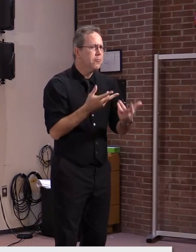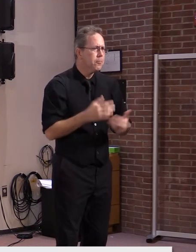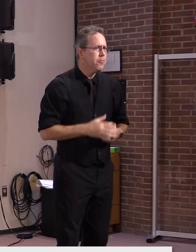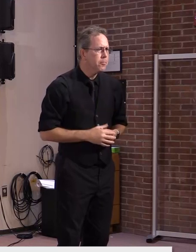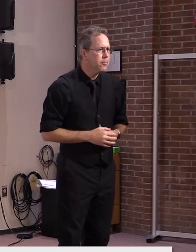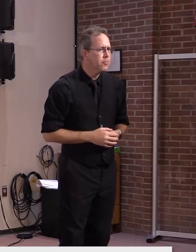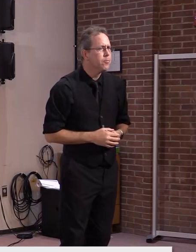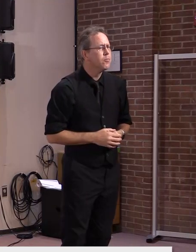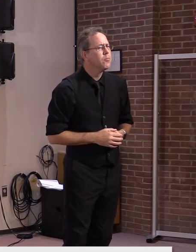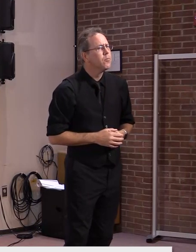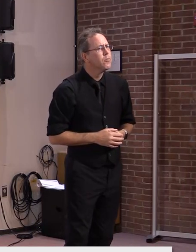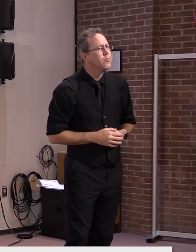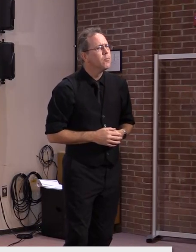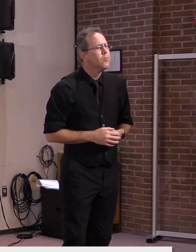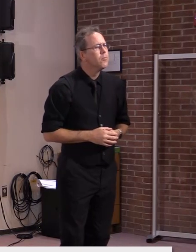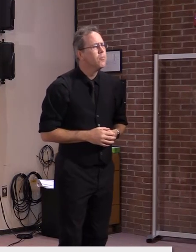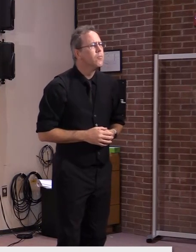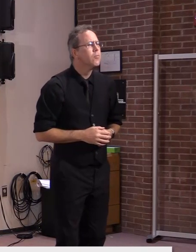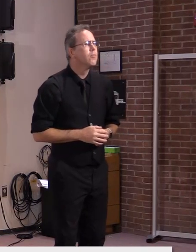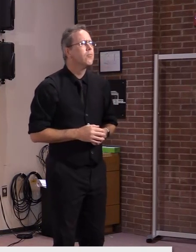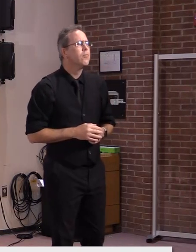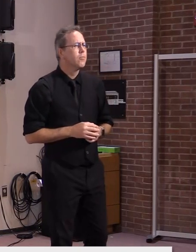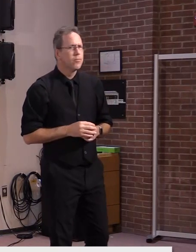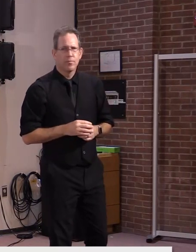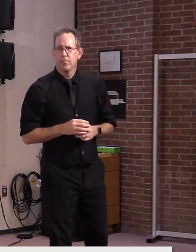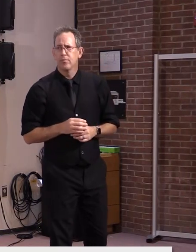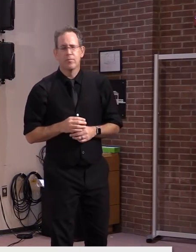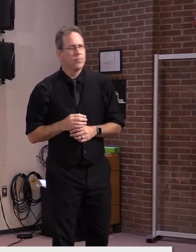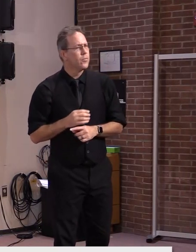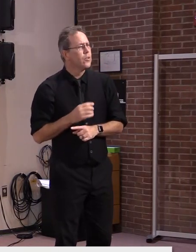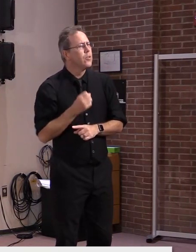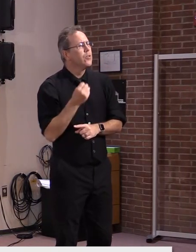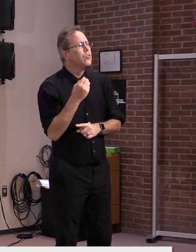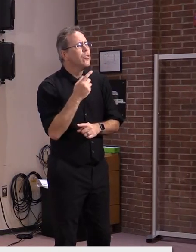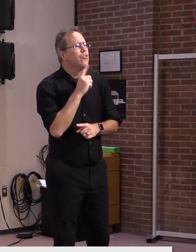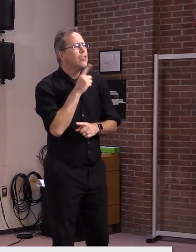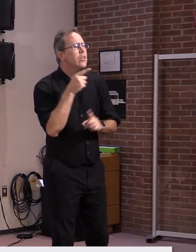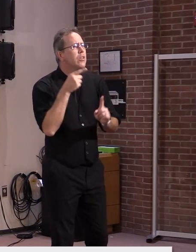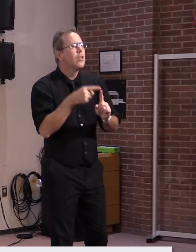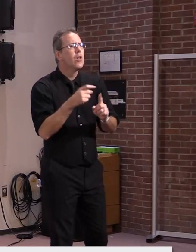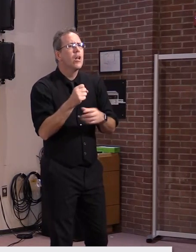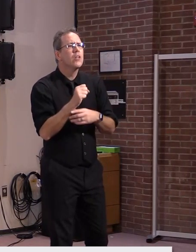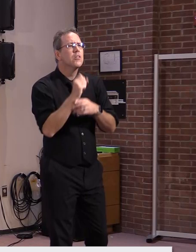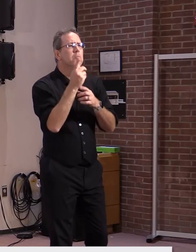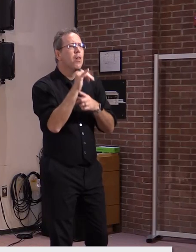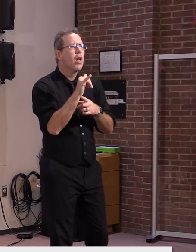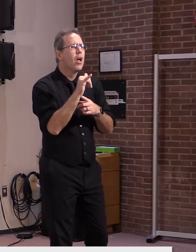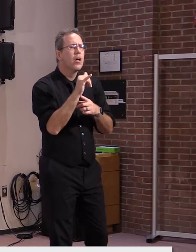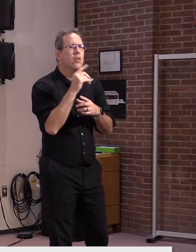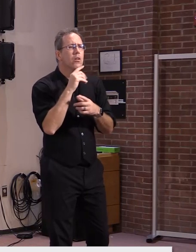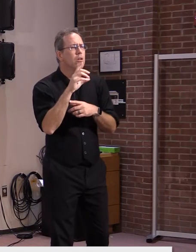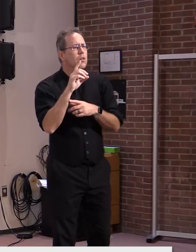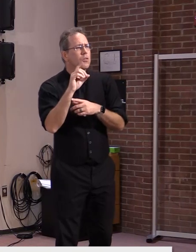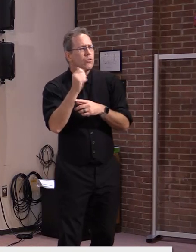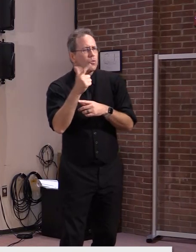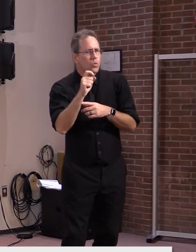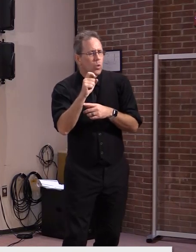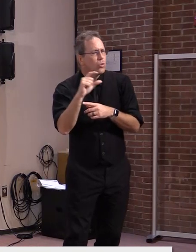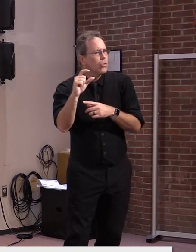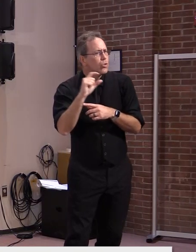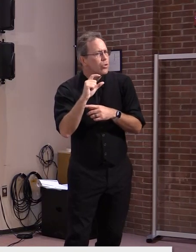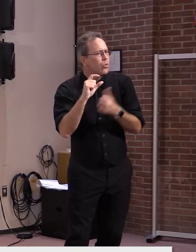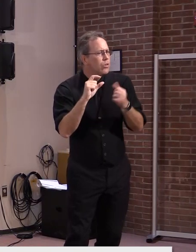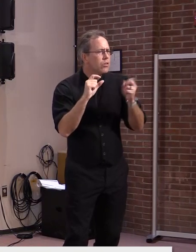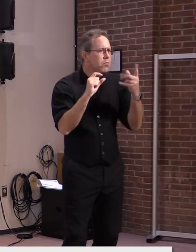that was more of my question, not the supply, but why is it available on a weekly